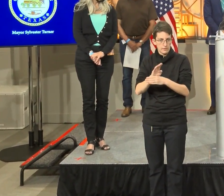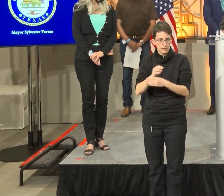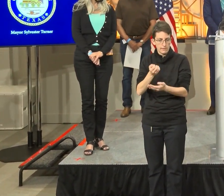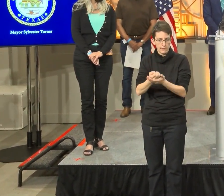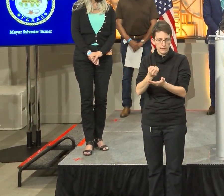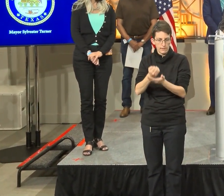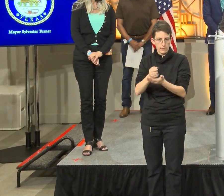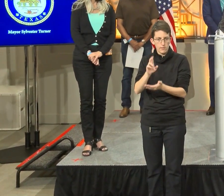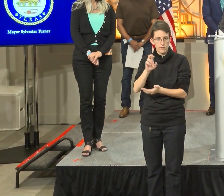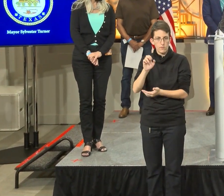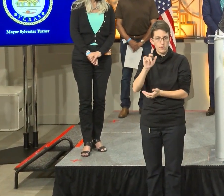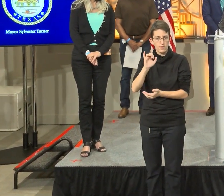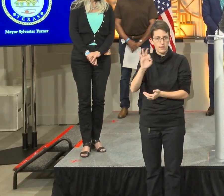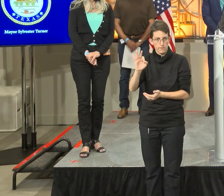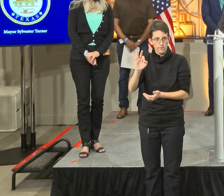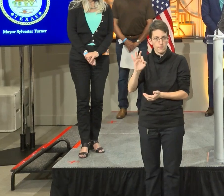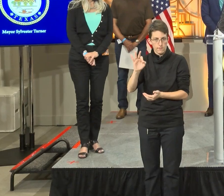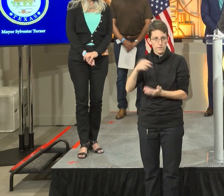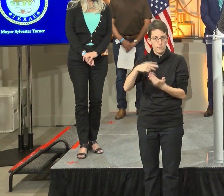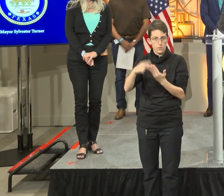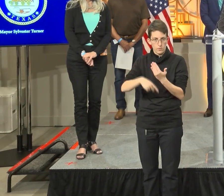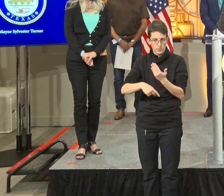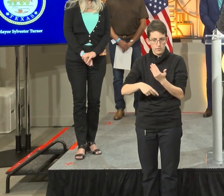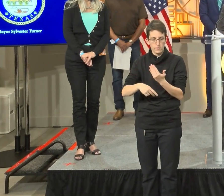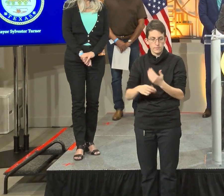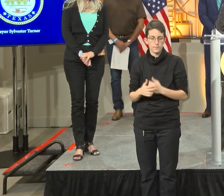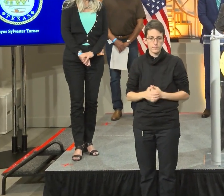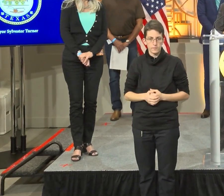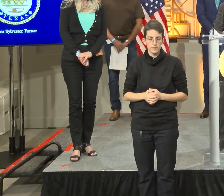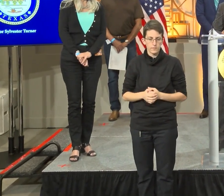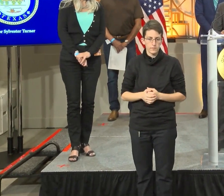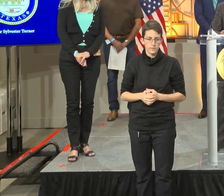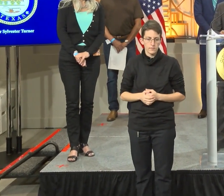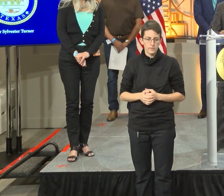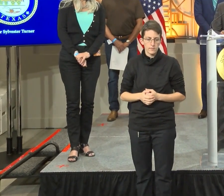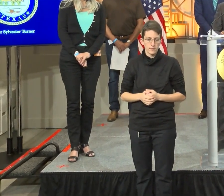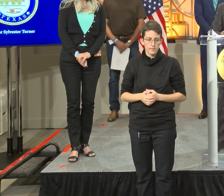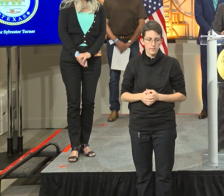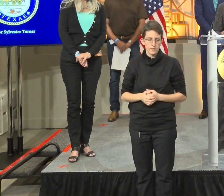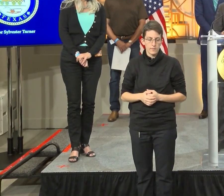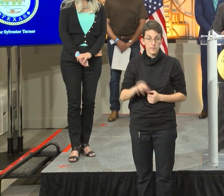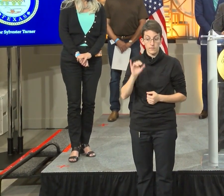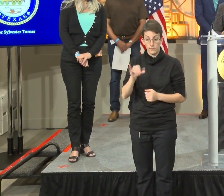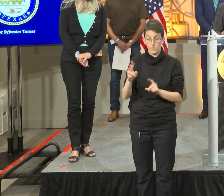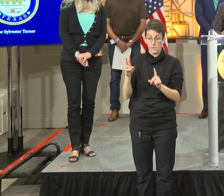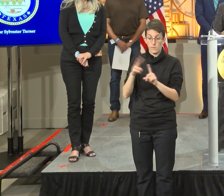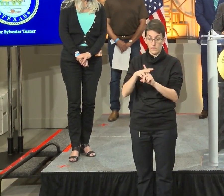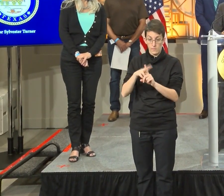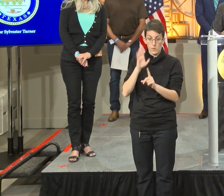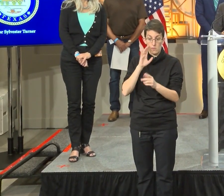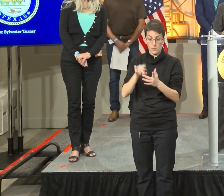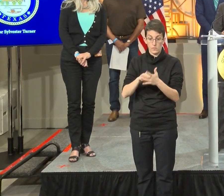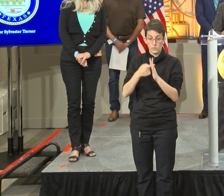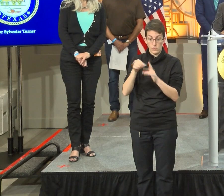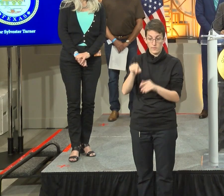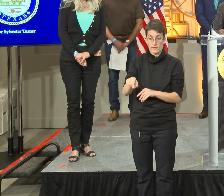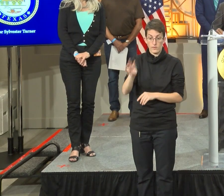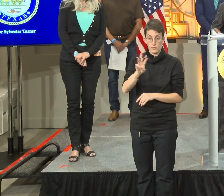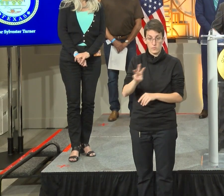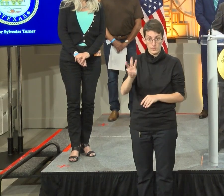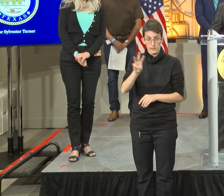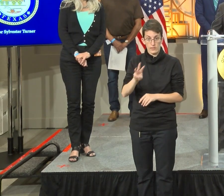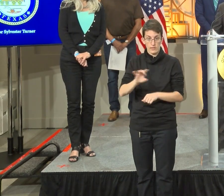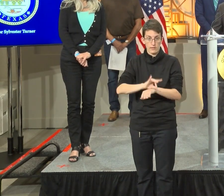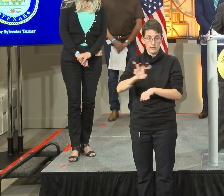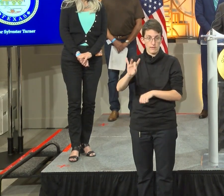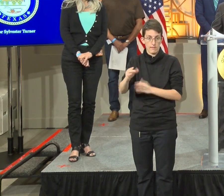Relief Program. That's the Houston Small Business Economic Relief Program. Those applications will start this coming Wednesday at